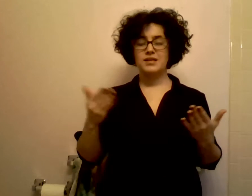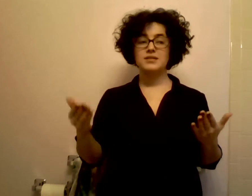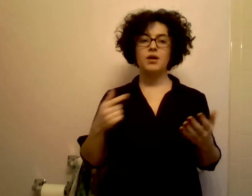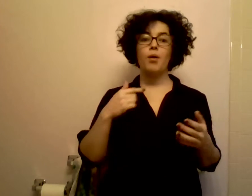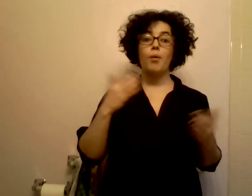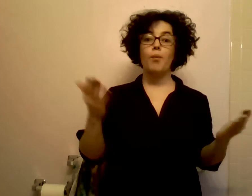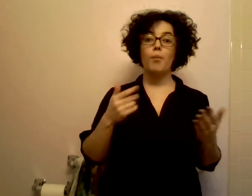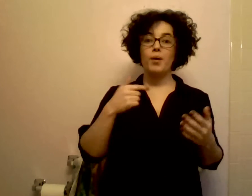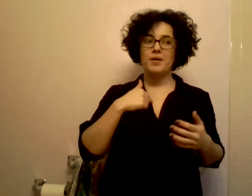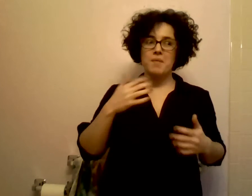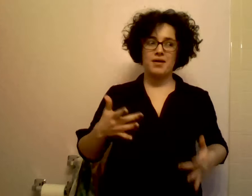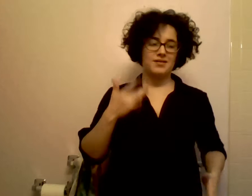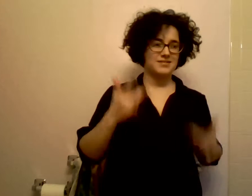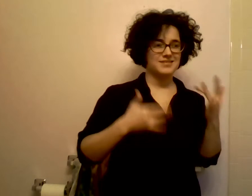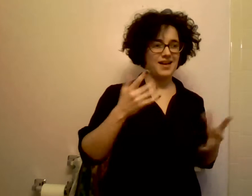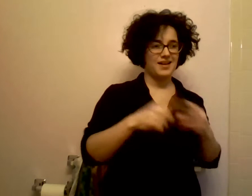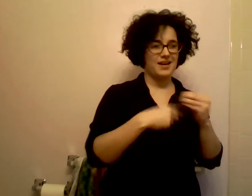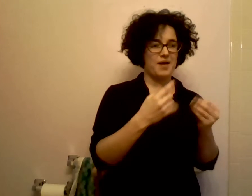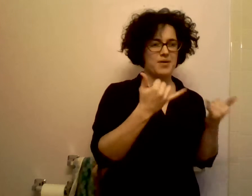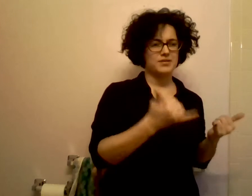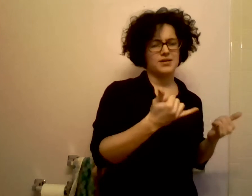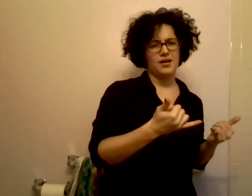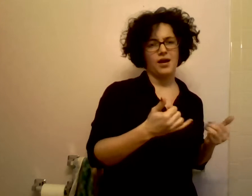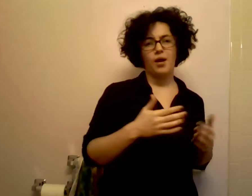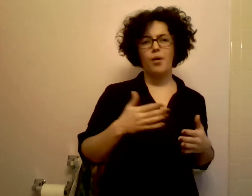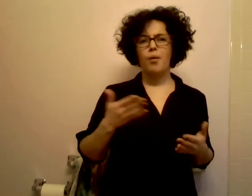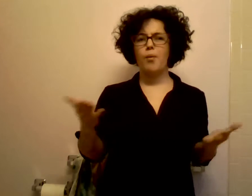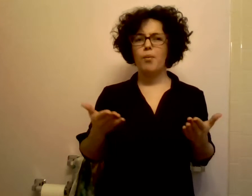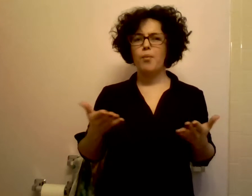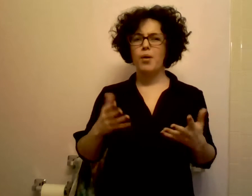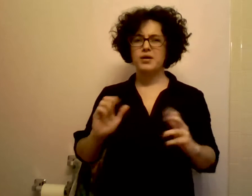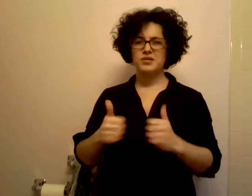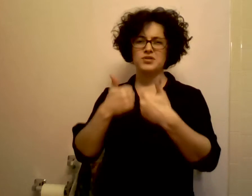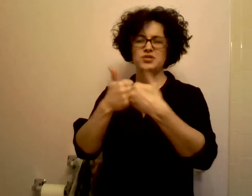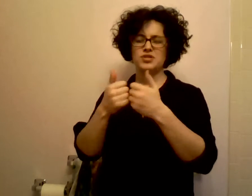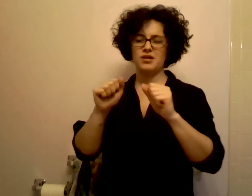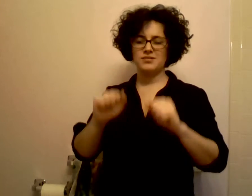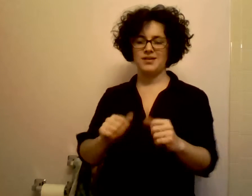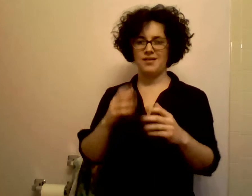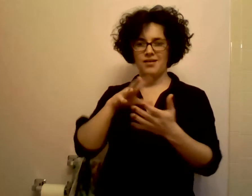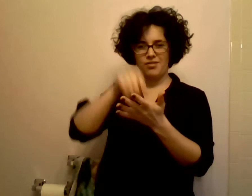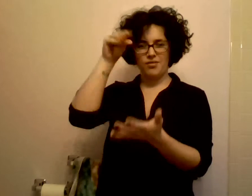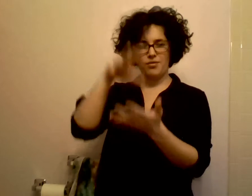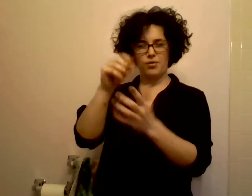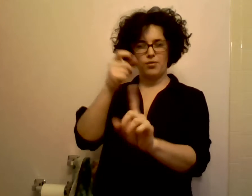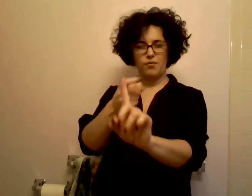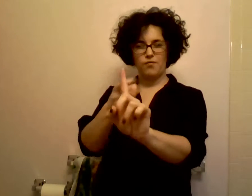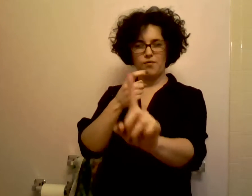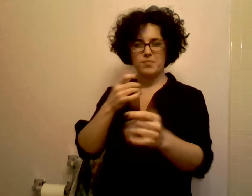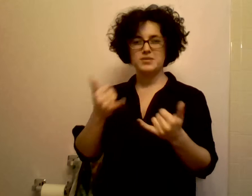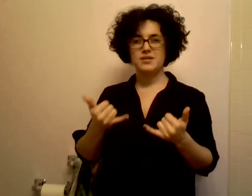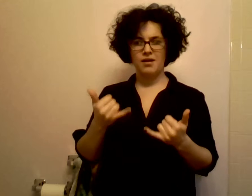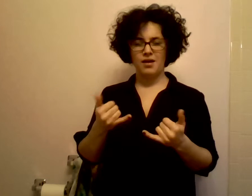today? What challenges can I look forward to learning from today? What new opportunities can